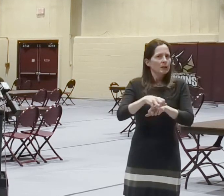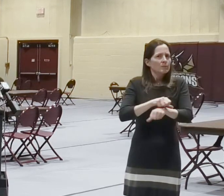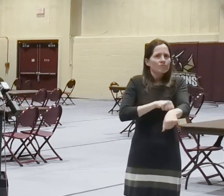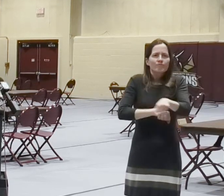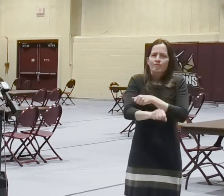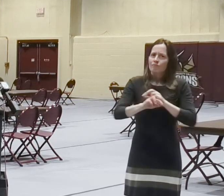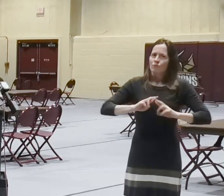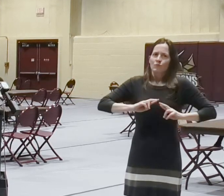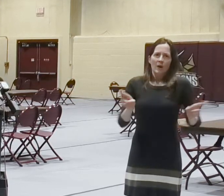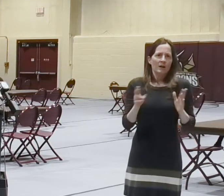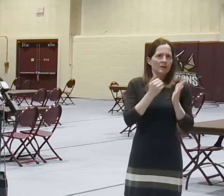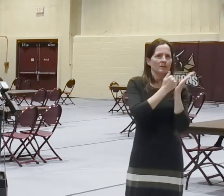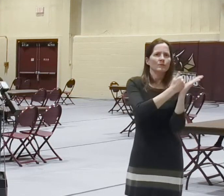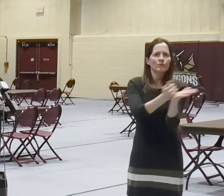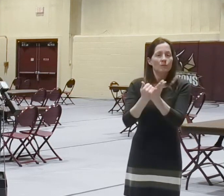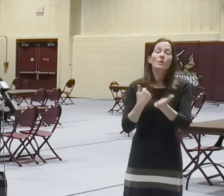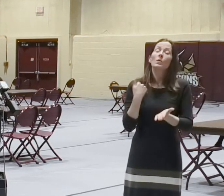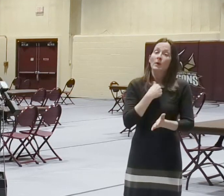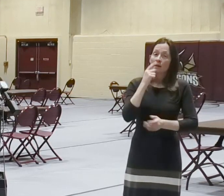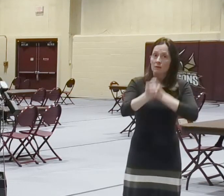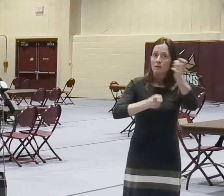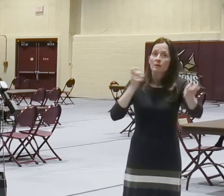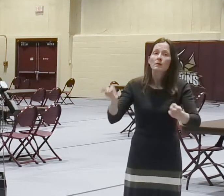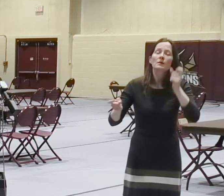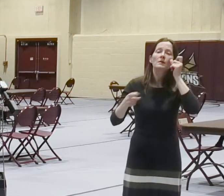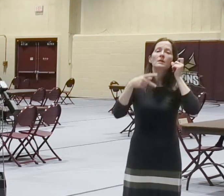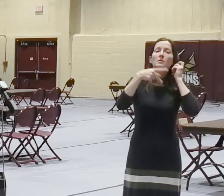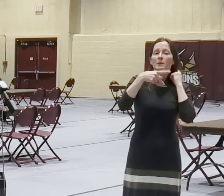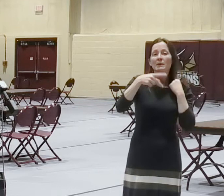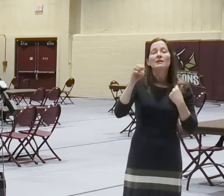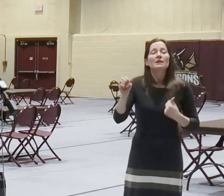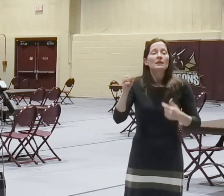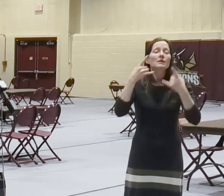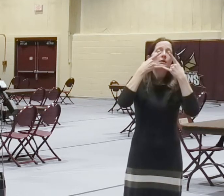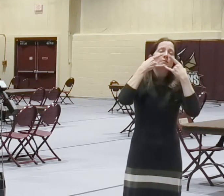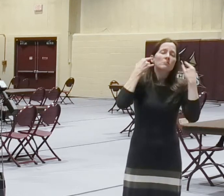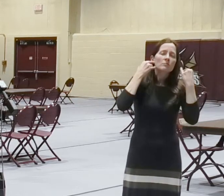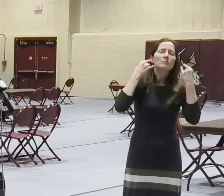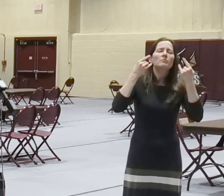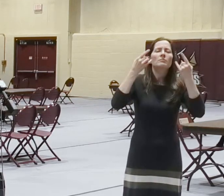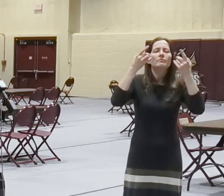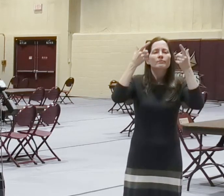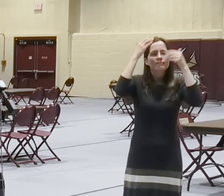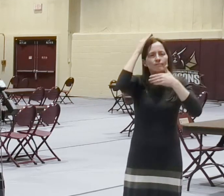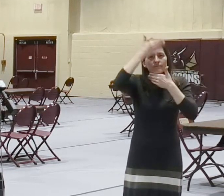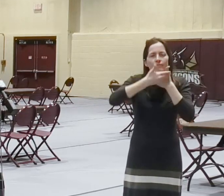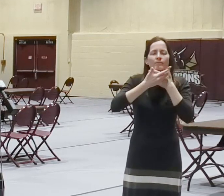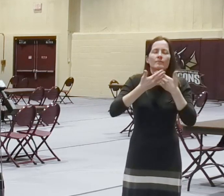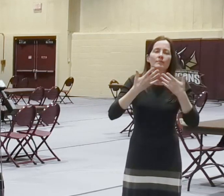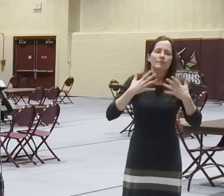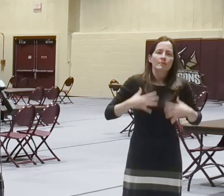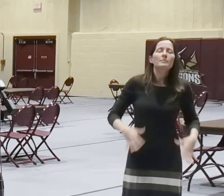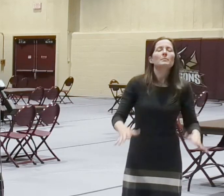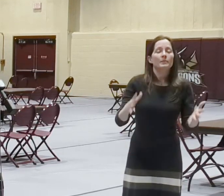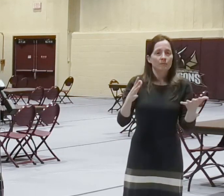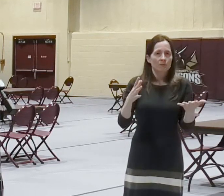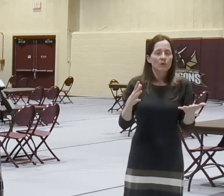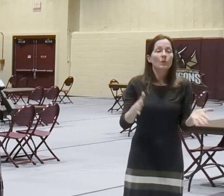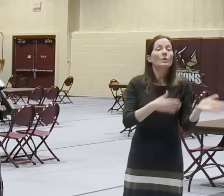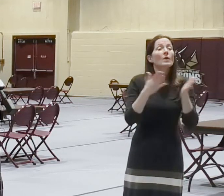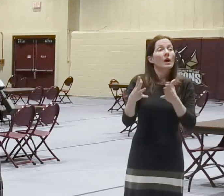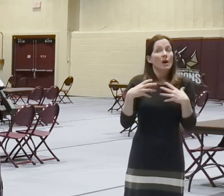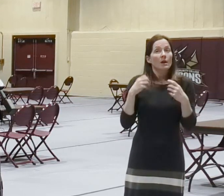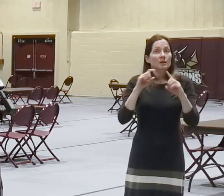We donated personal protective equipment and supplies to the county. Our Health Sciences Division graduated students